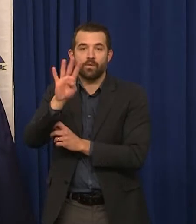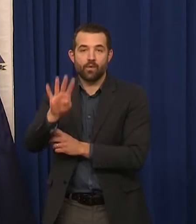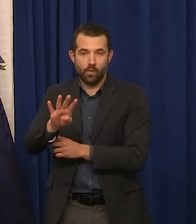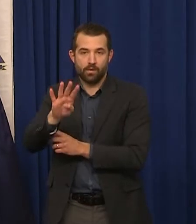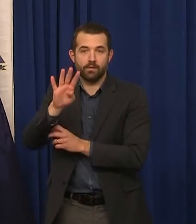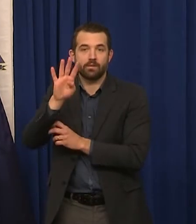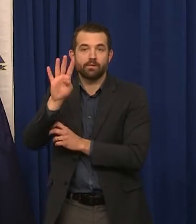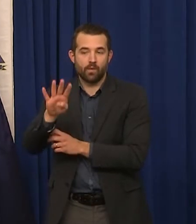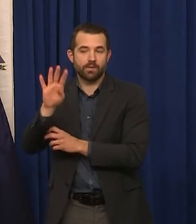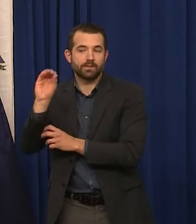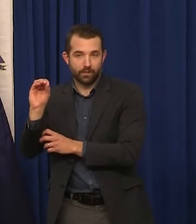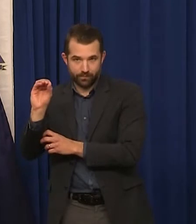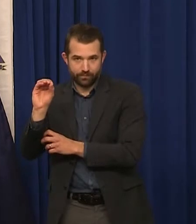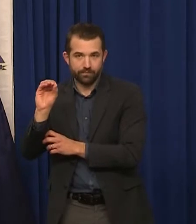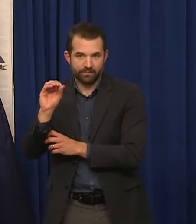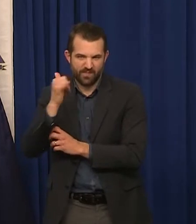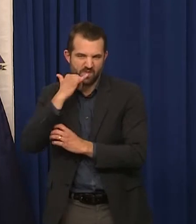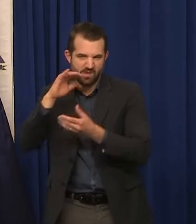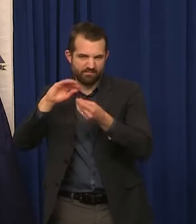866-367-4440.